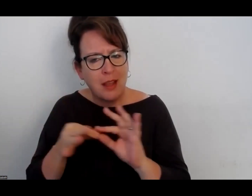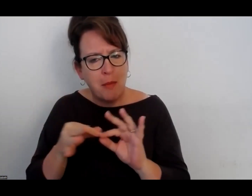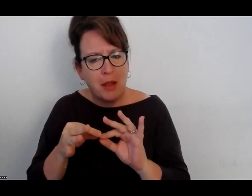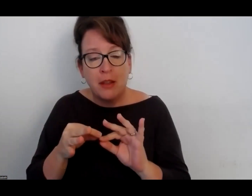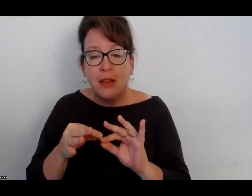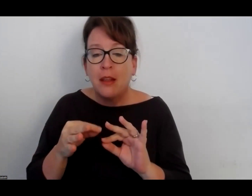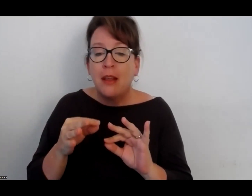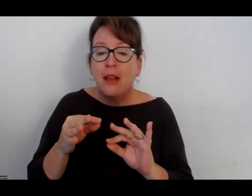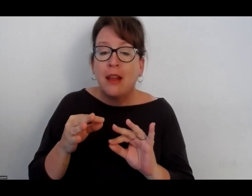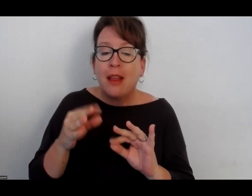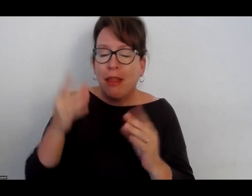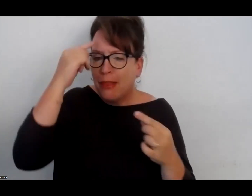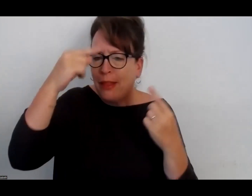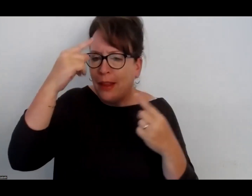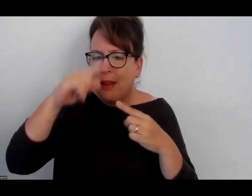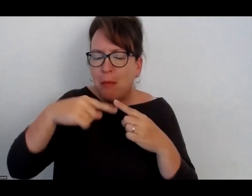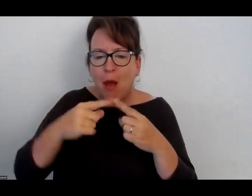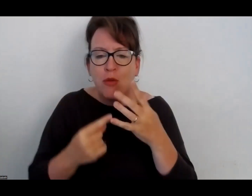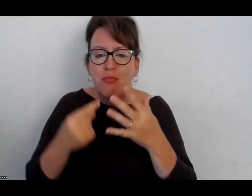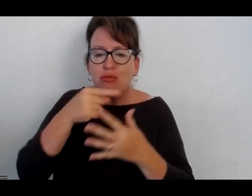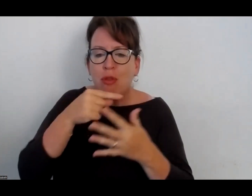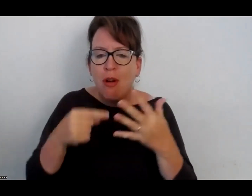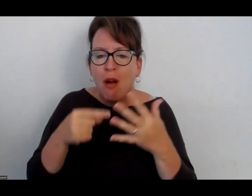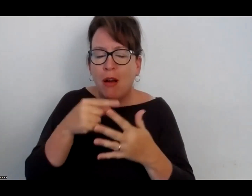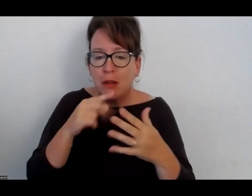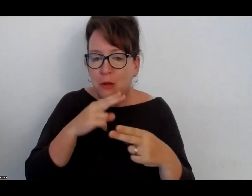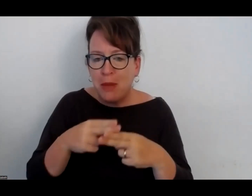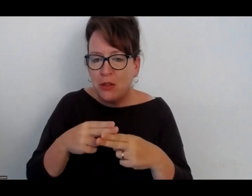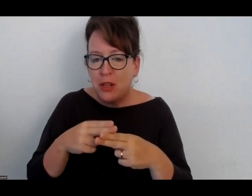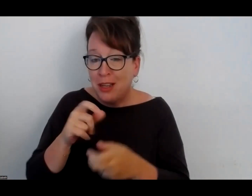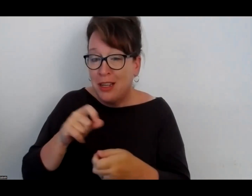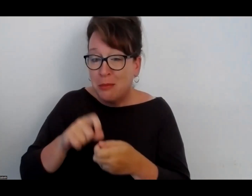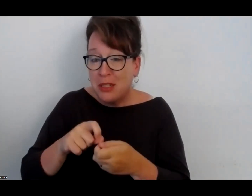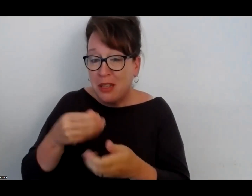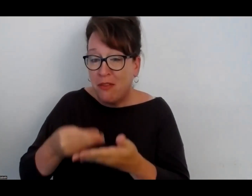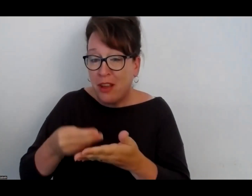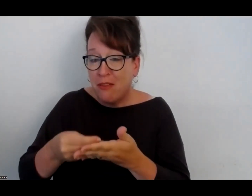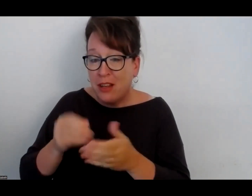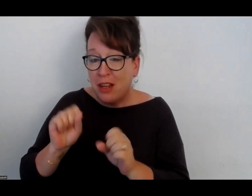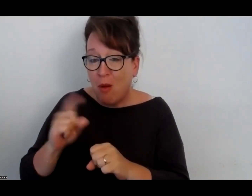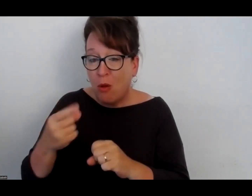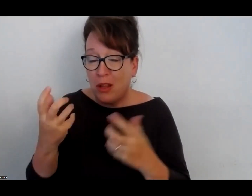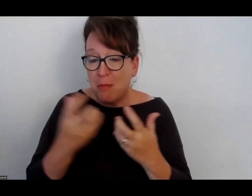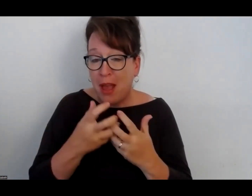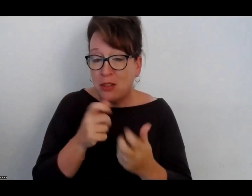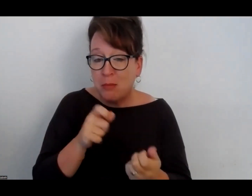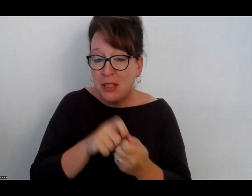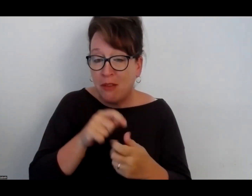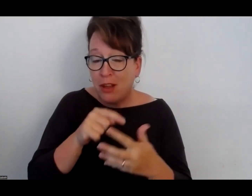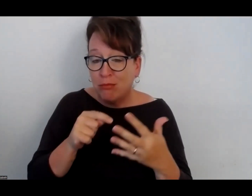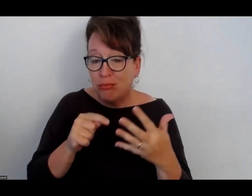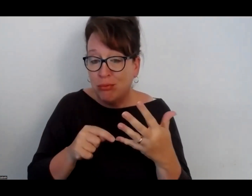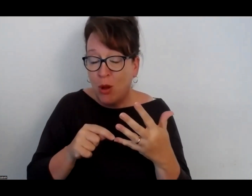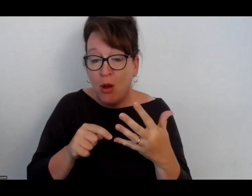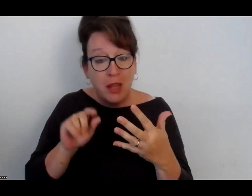you mentioned, is there a percentage of the funding that can only be used for priorities like air pollution reduction versus a percentage of the funding that can